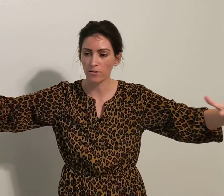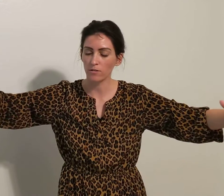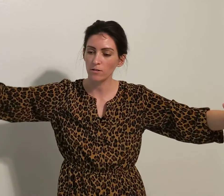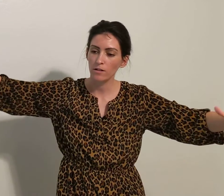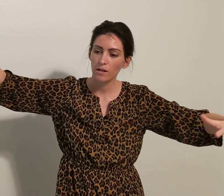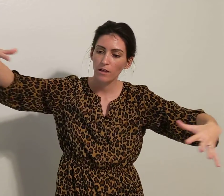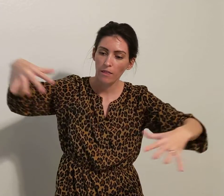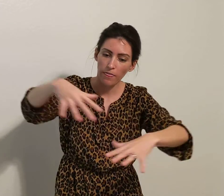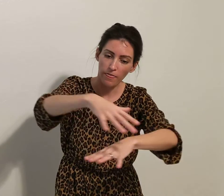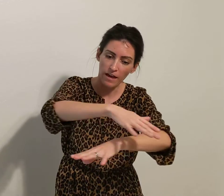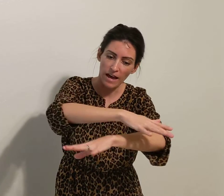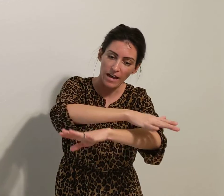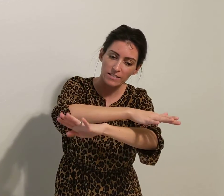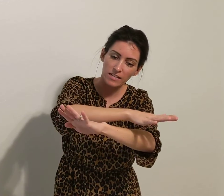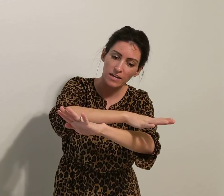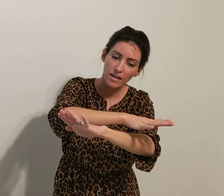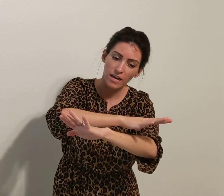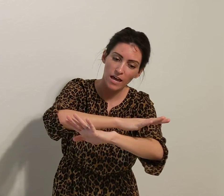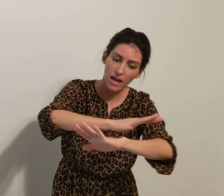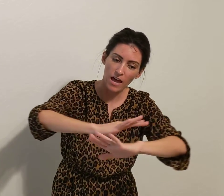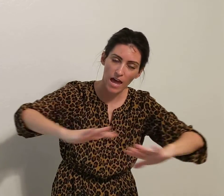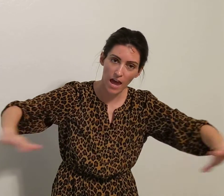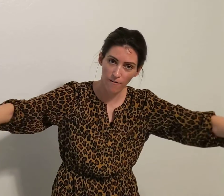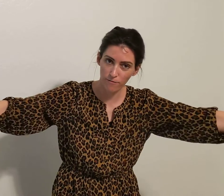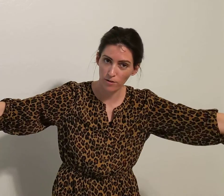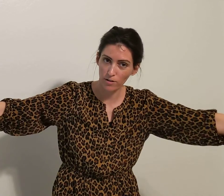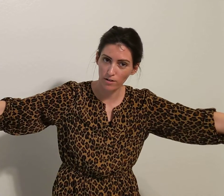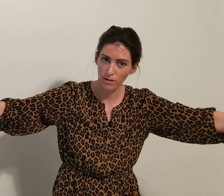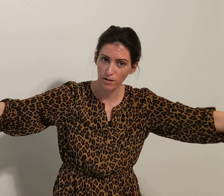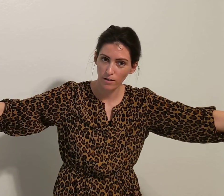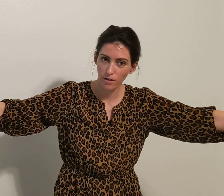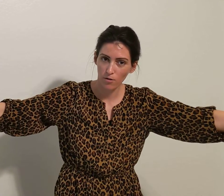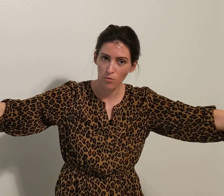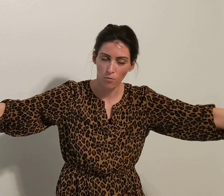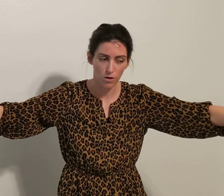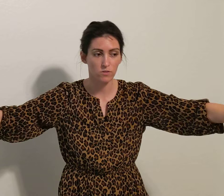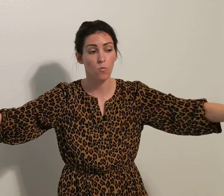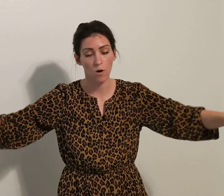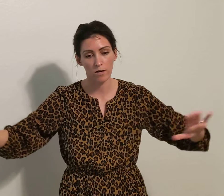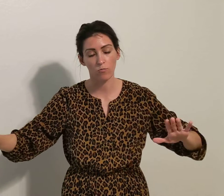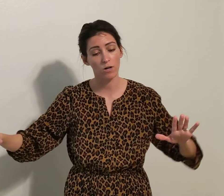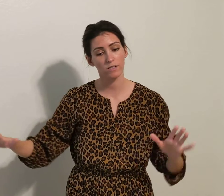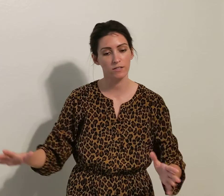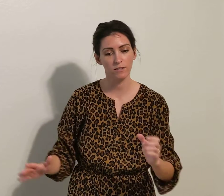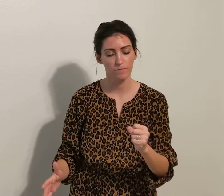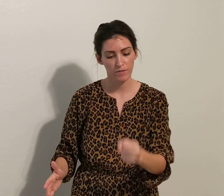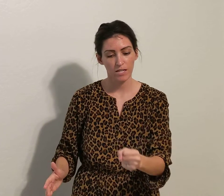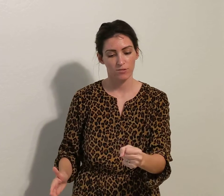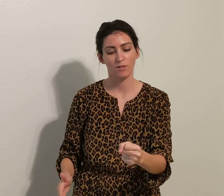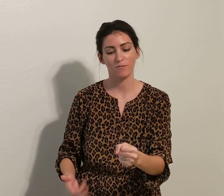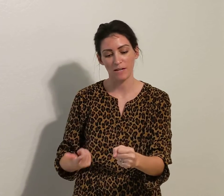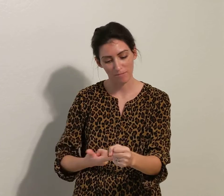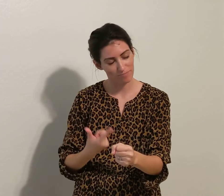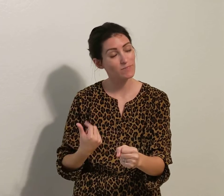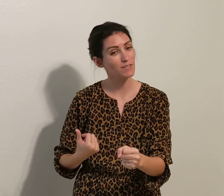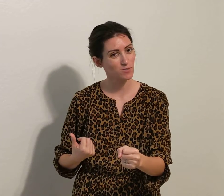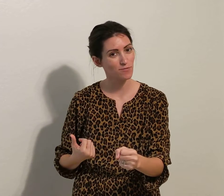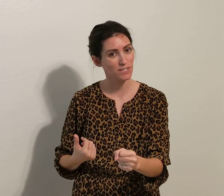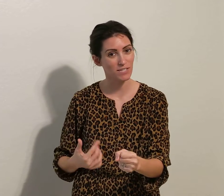battle that ever was won. Won, it's really fun. Your fist